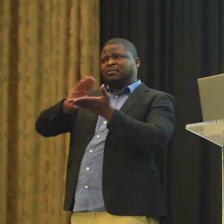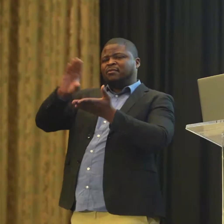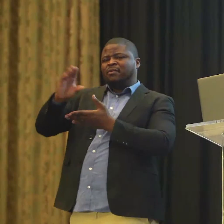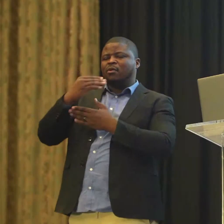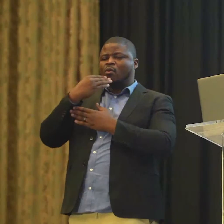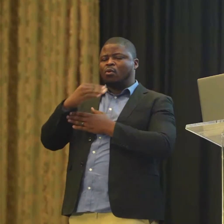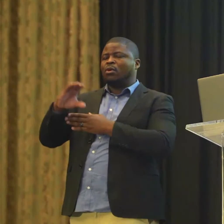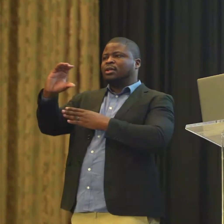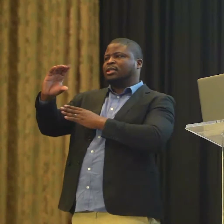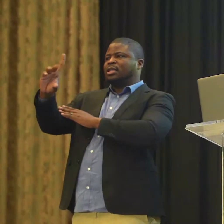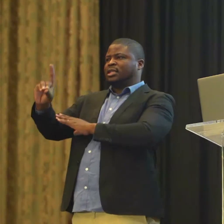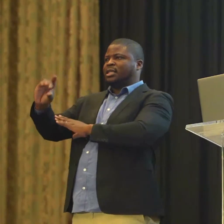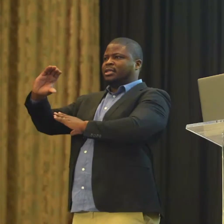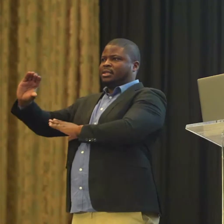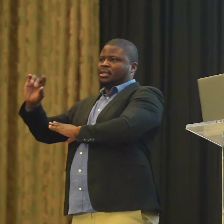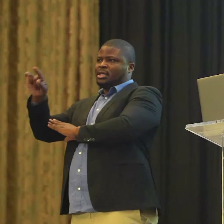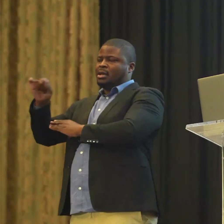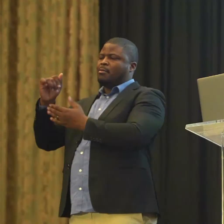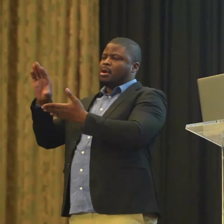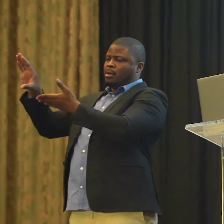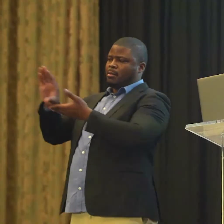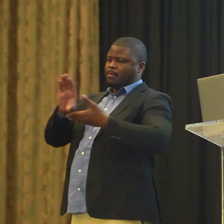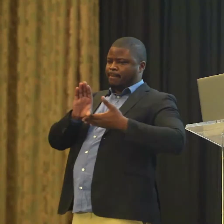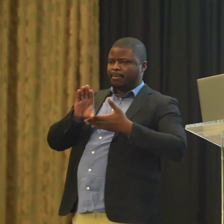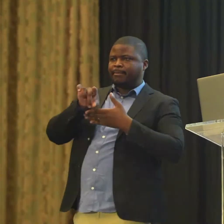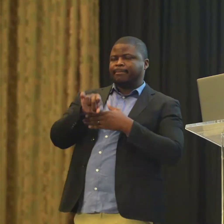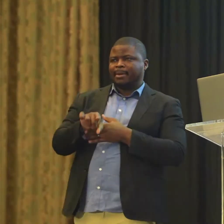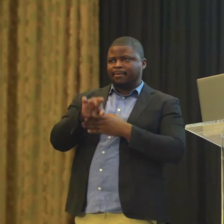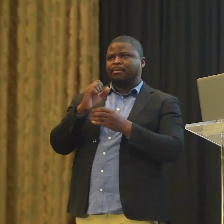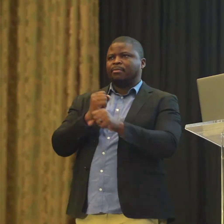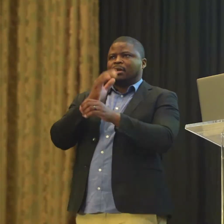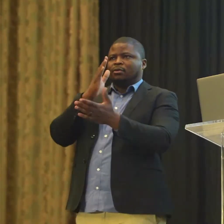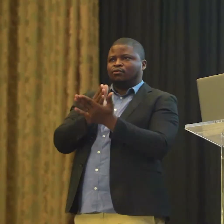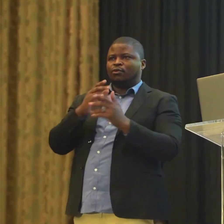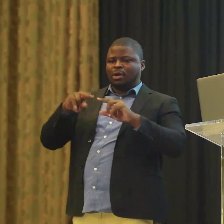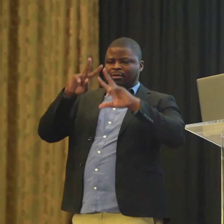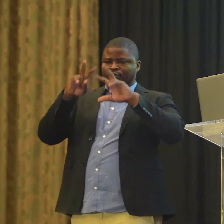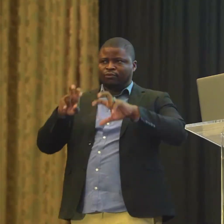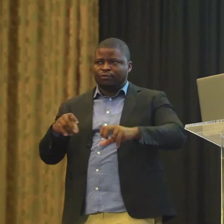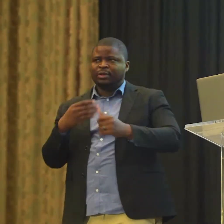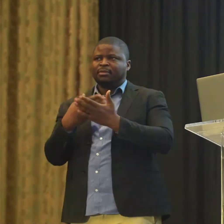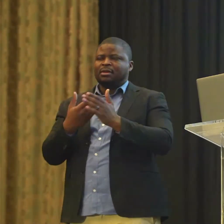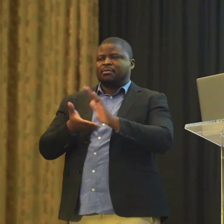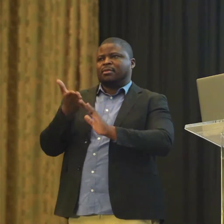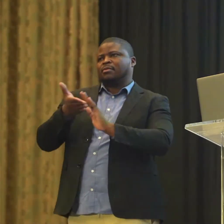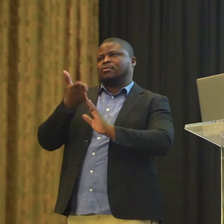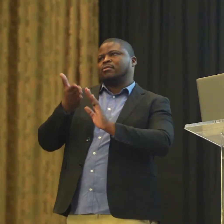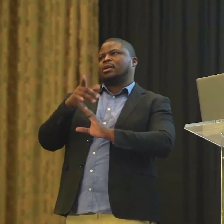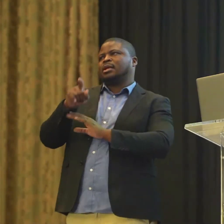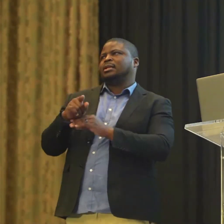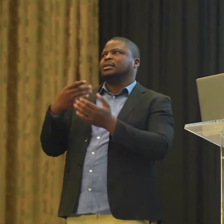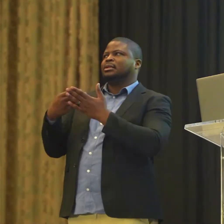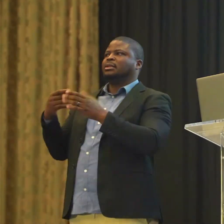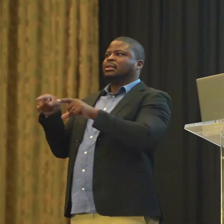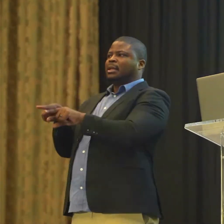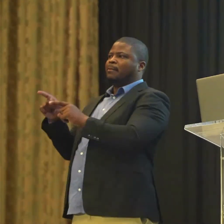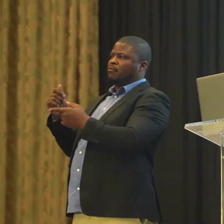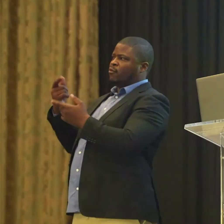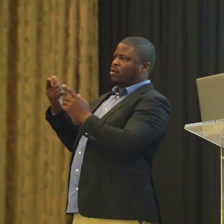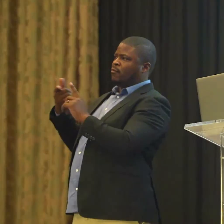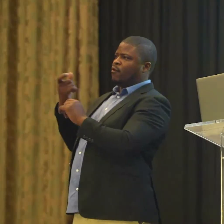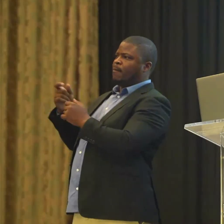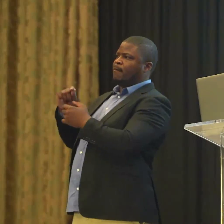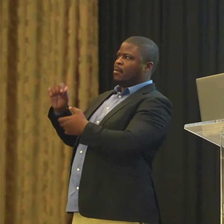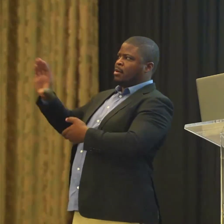through CDC, and through the programmatic support, through funding from CDC, there